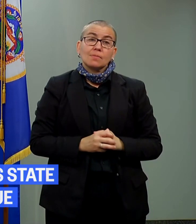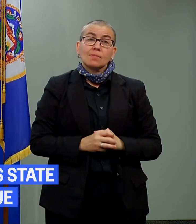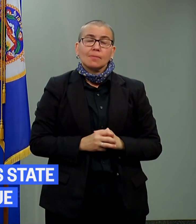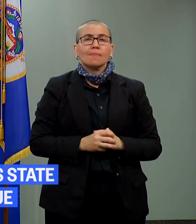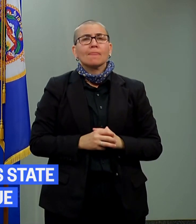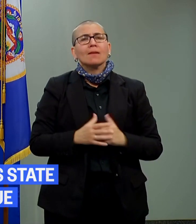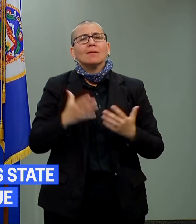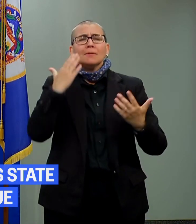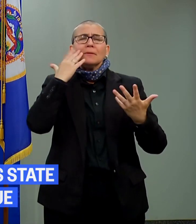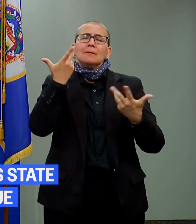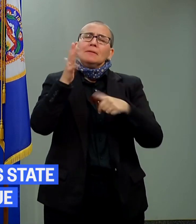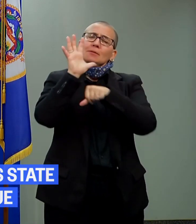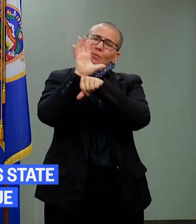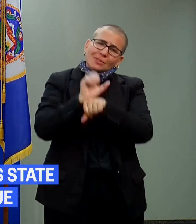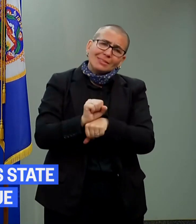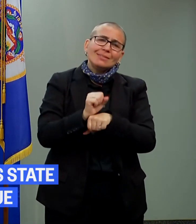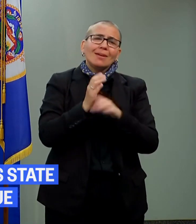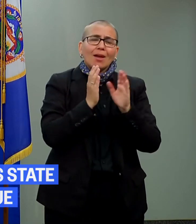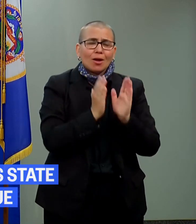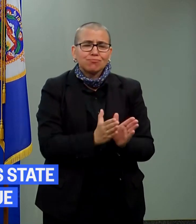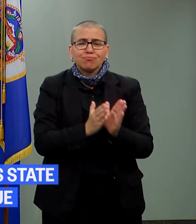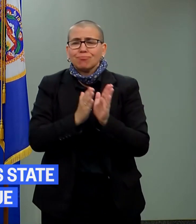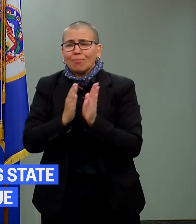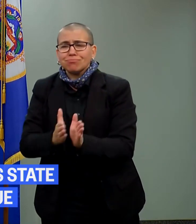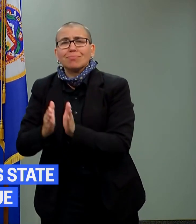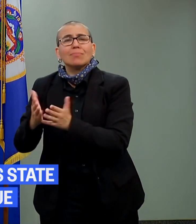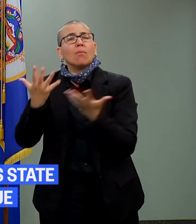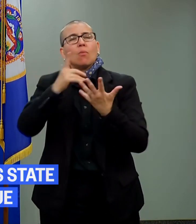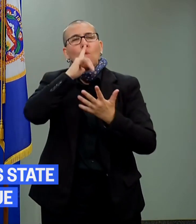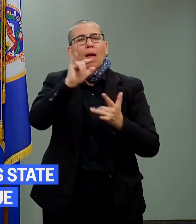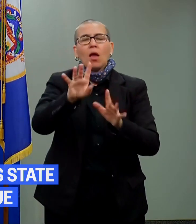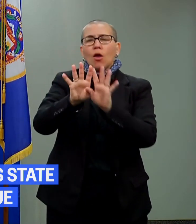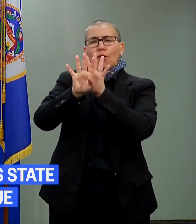mechanisms, mobile field forces. They're bigger.